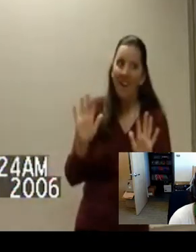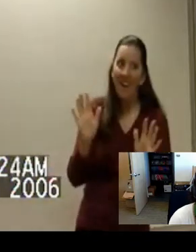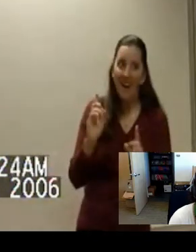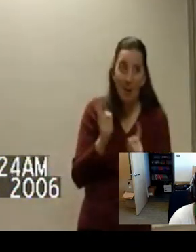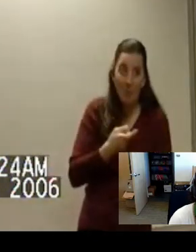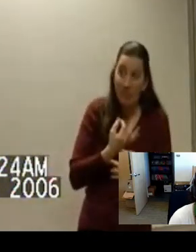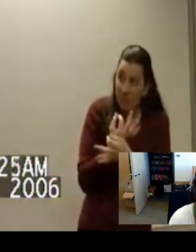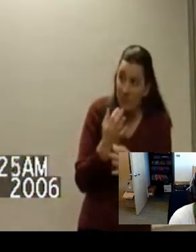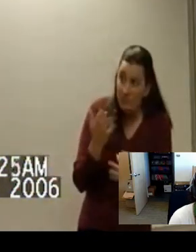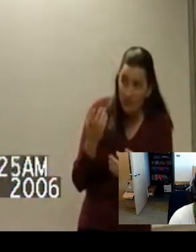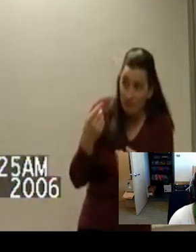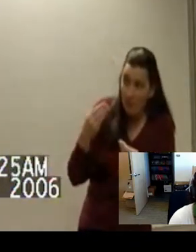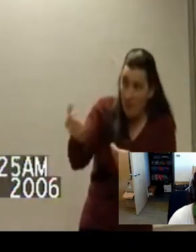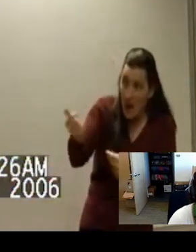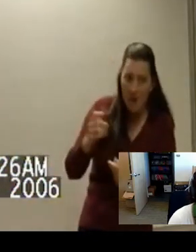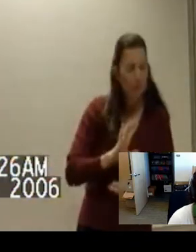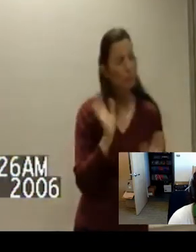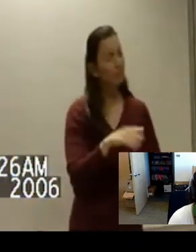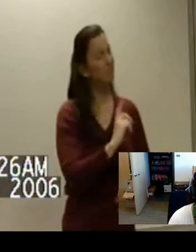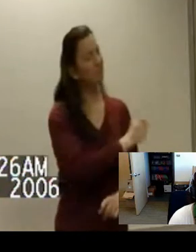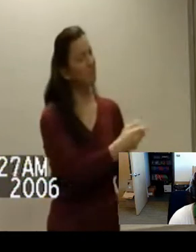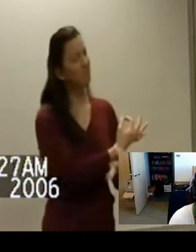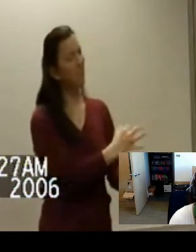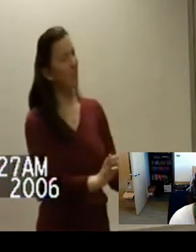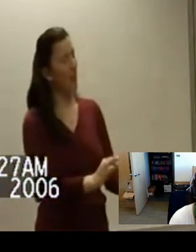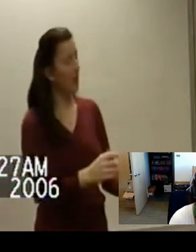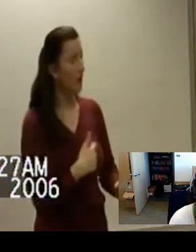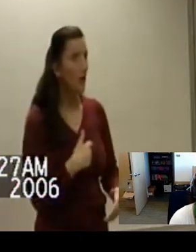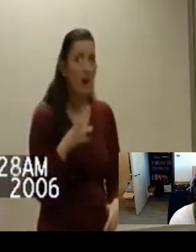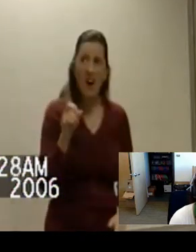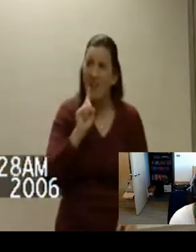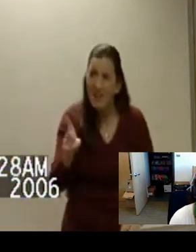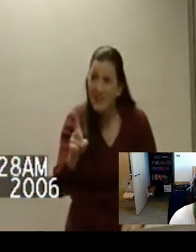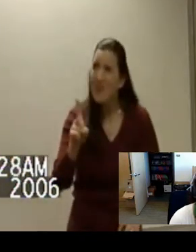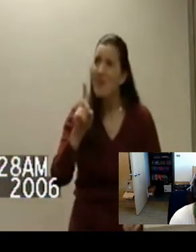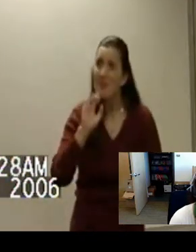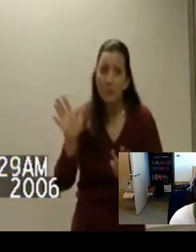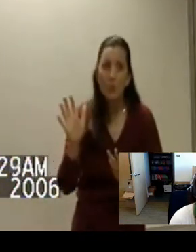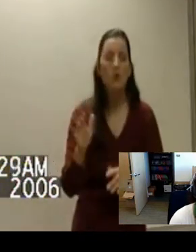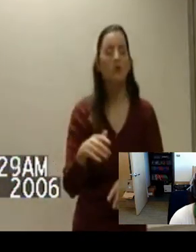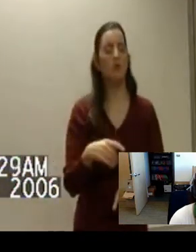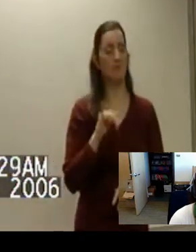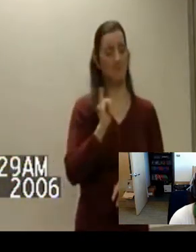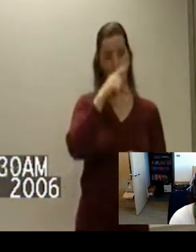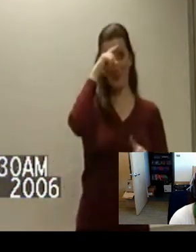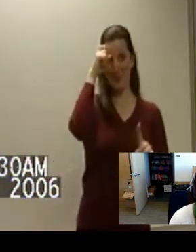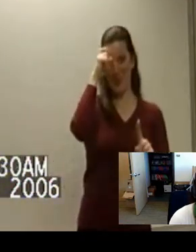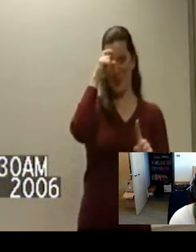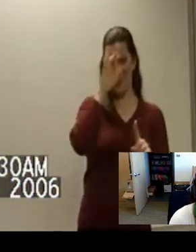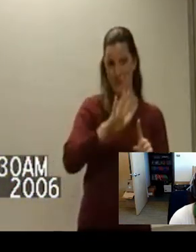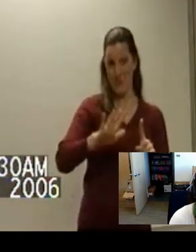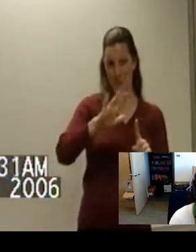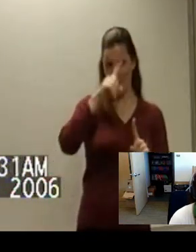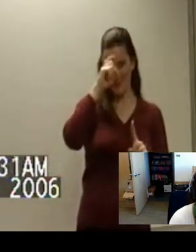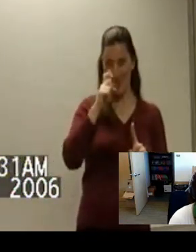And I told her that I really wanted chickens. And she said that she would give it all to me for free. I was like, really?